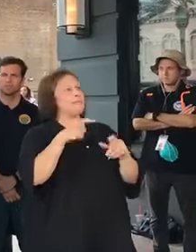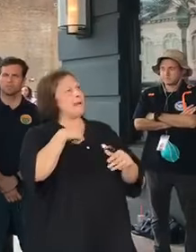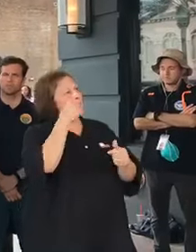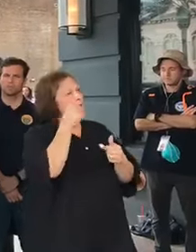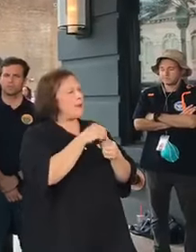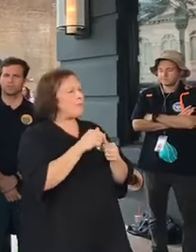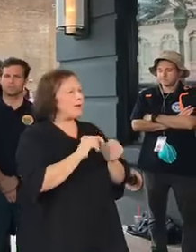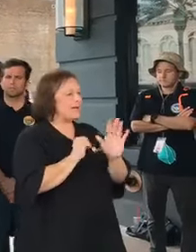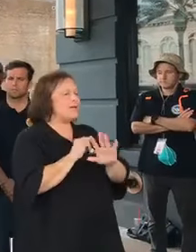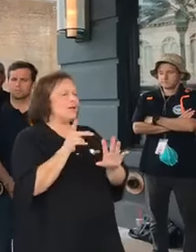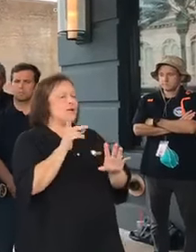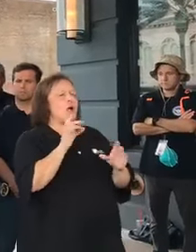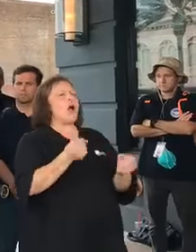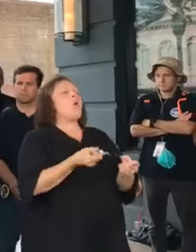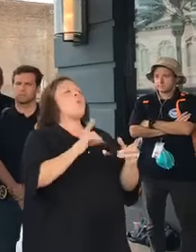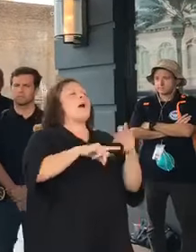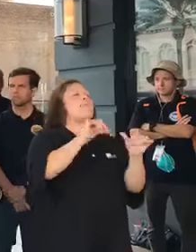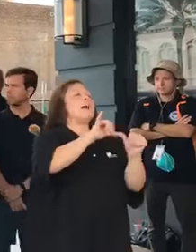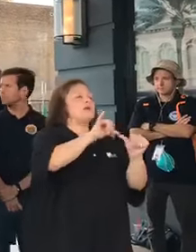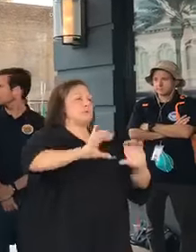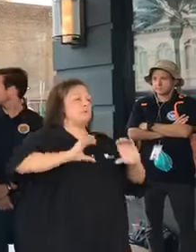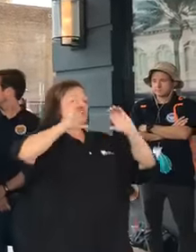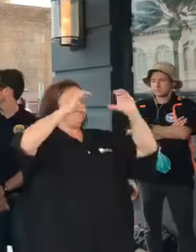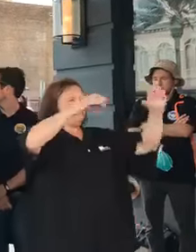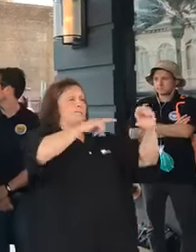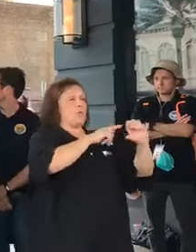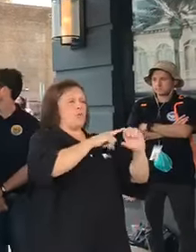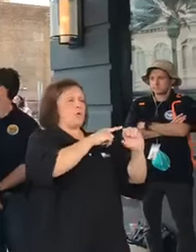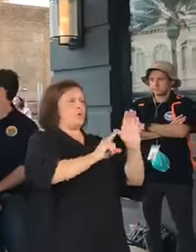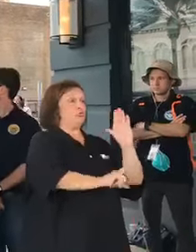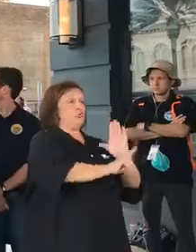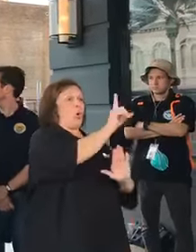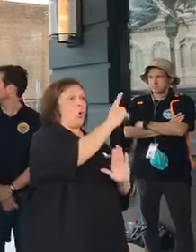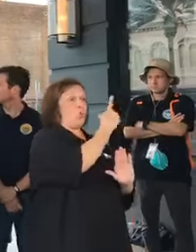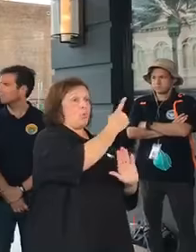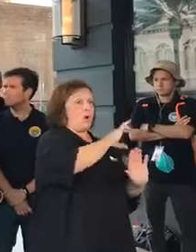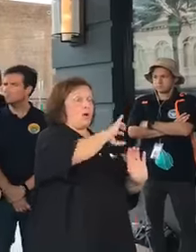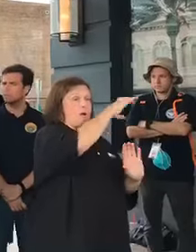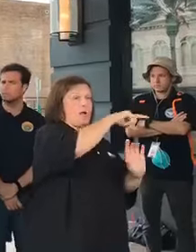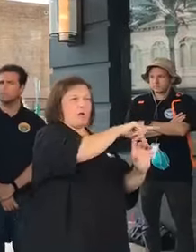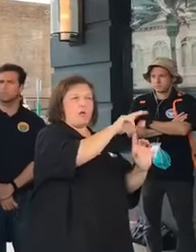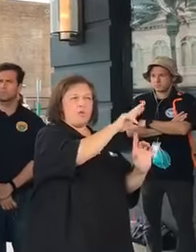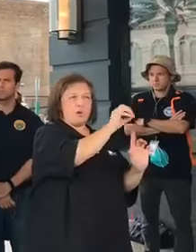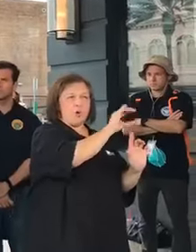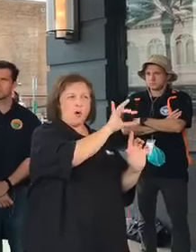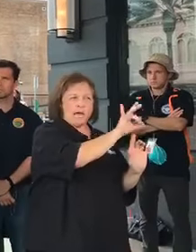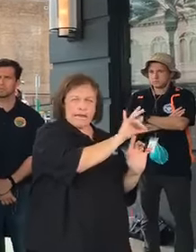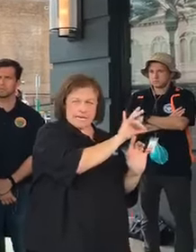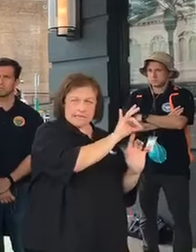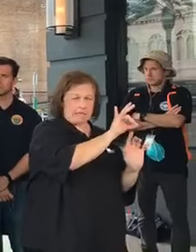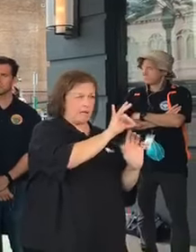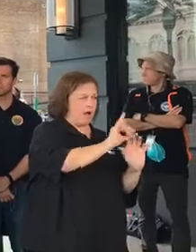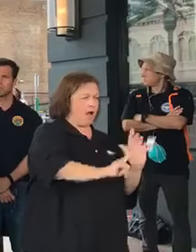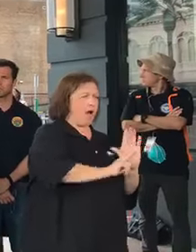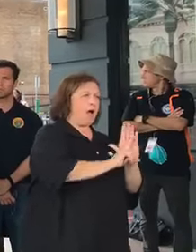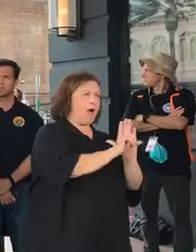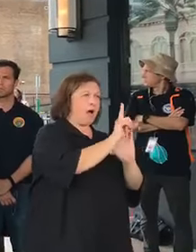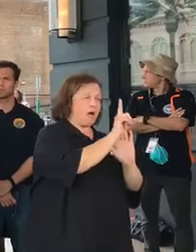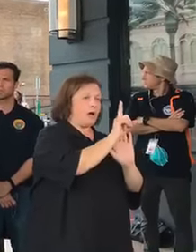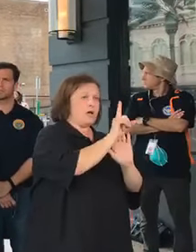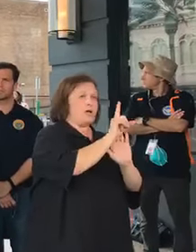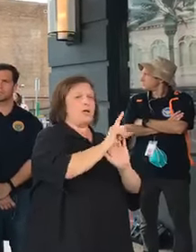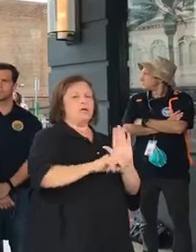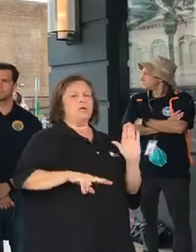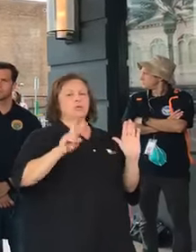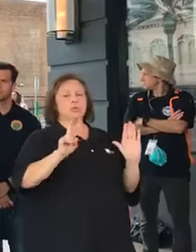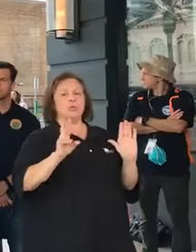here, but the tallest one is, I think, 308 to its very tip. The other one, I think,